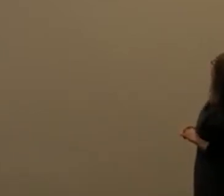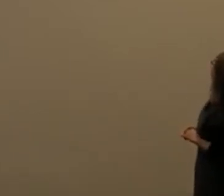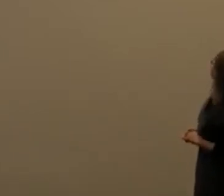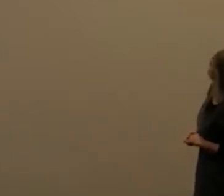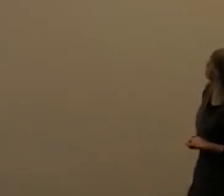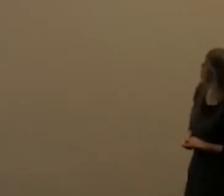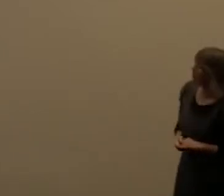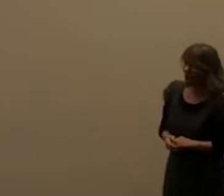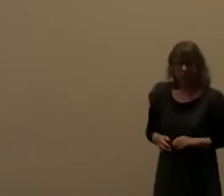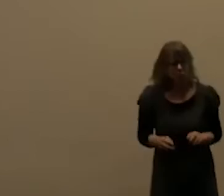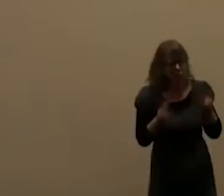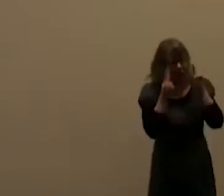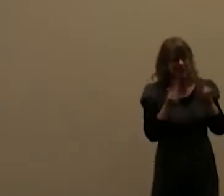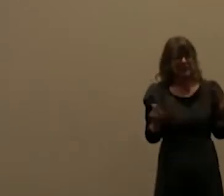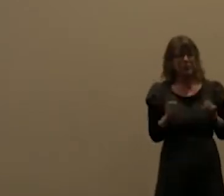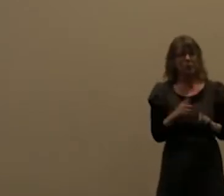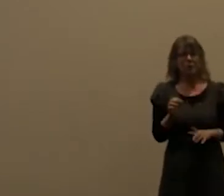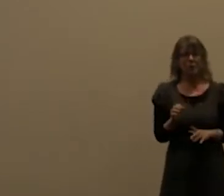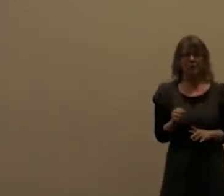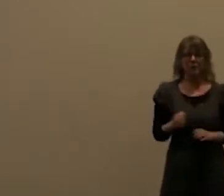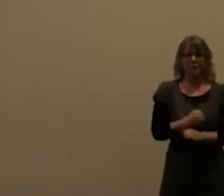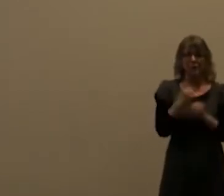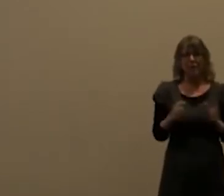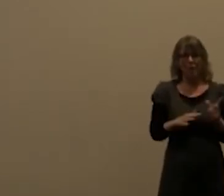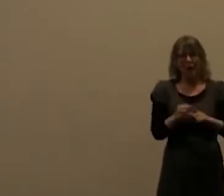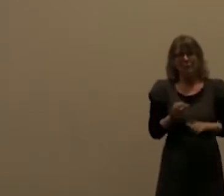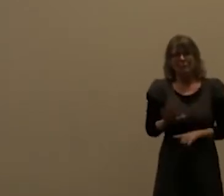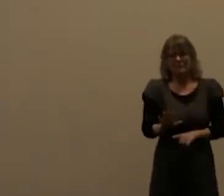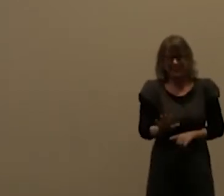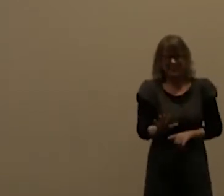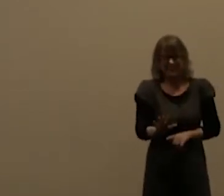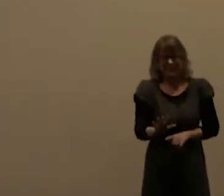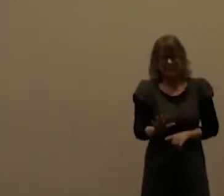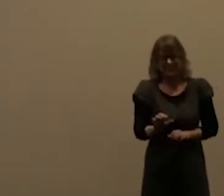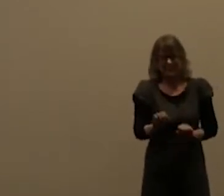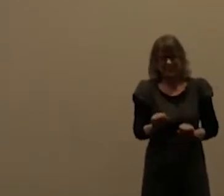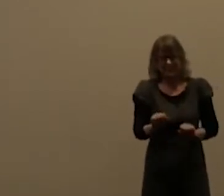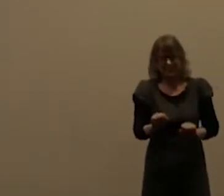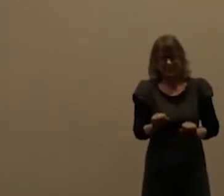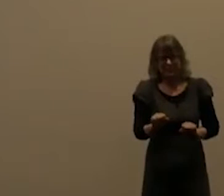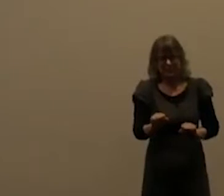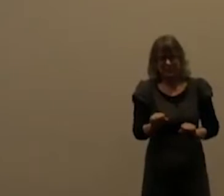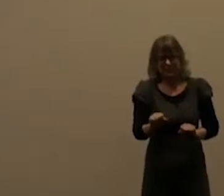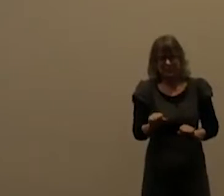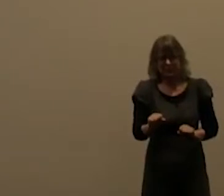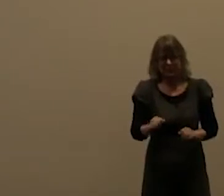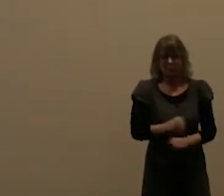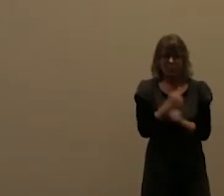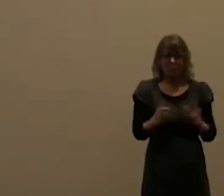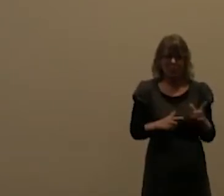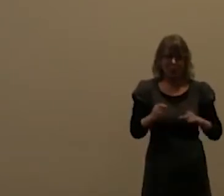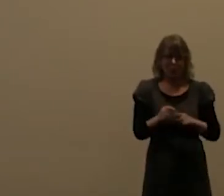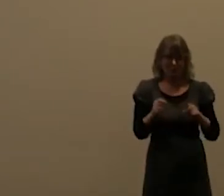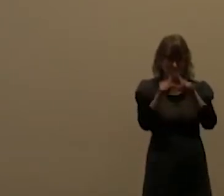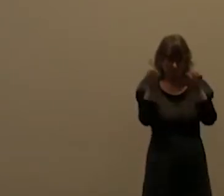So you see we have a Power Apps, gonna do it to me again. We have the Make.Power Apps portal